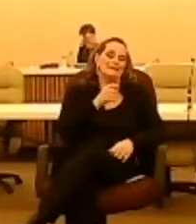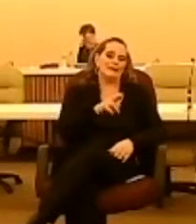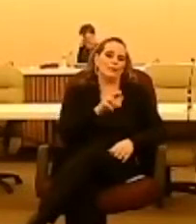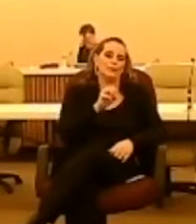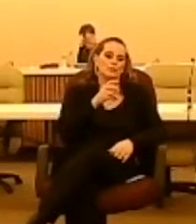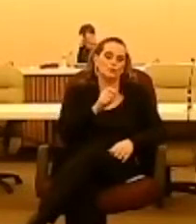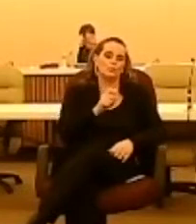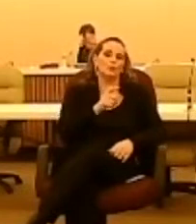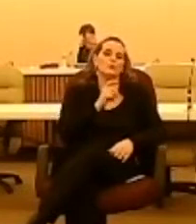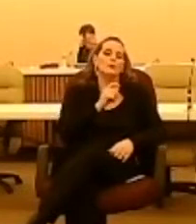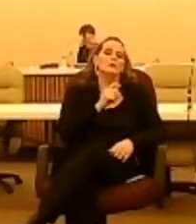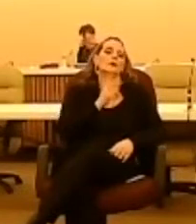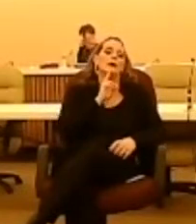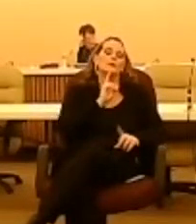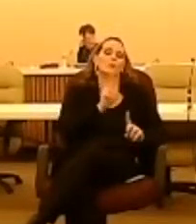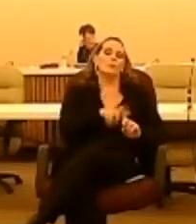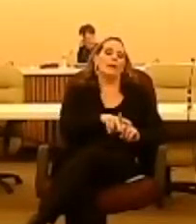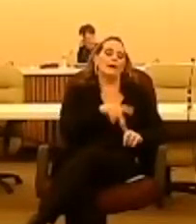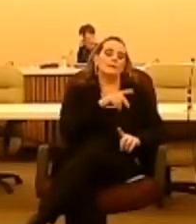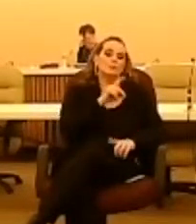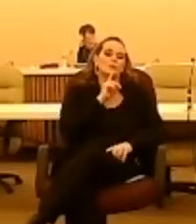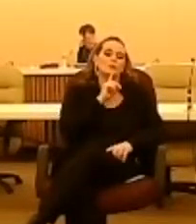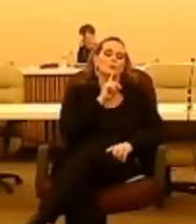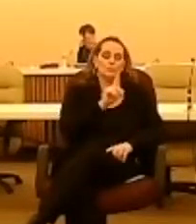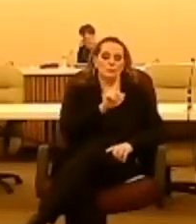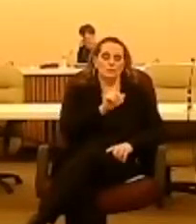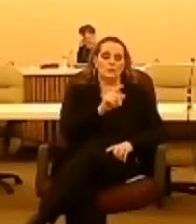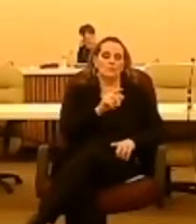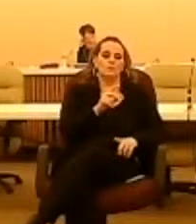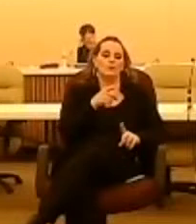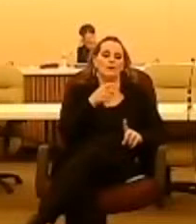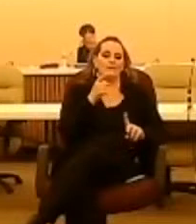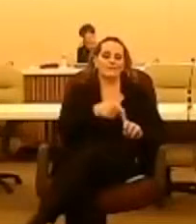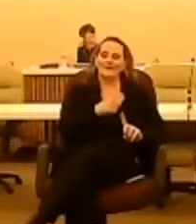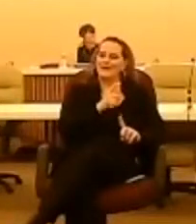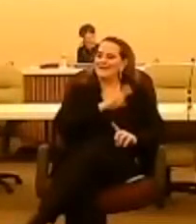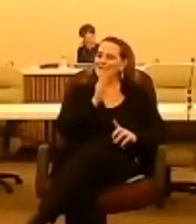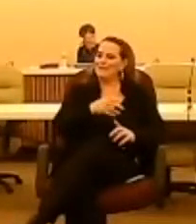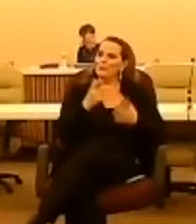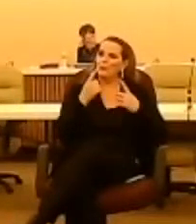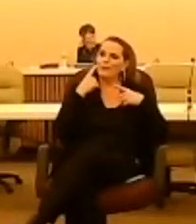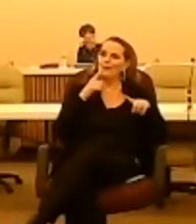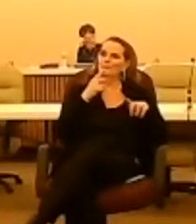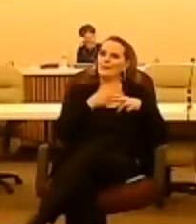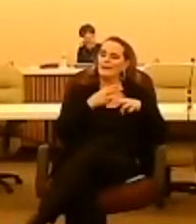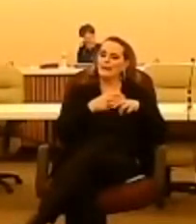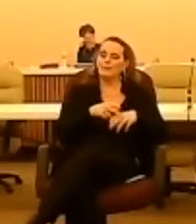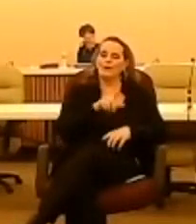repair project bid contract to I can never pronounce that one.